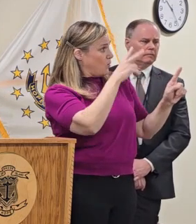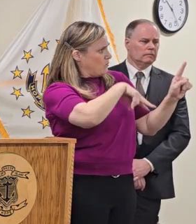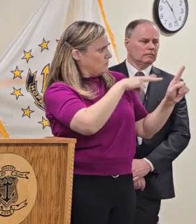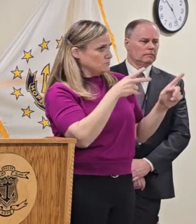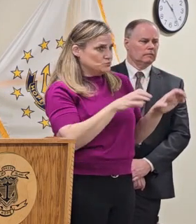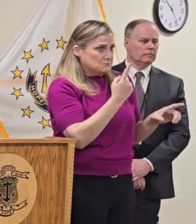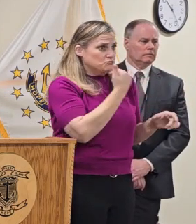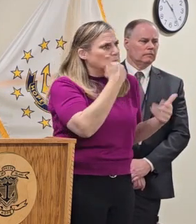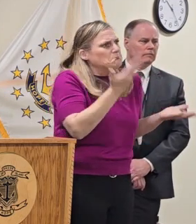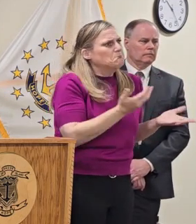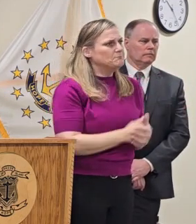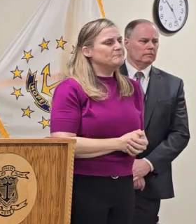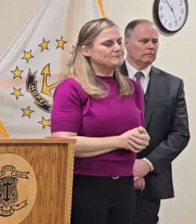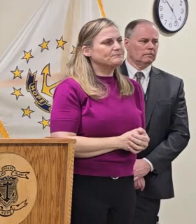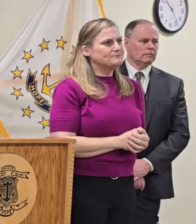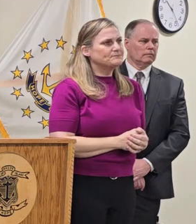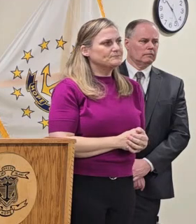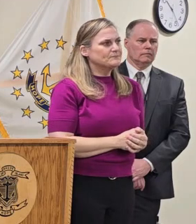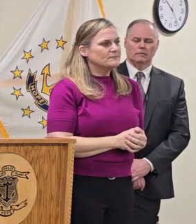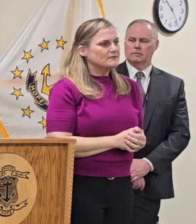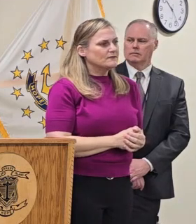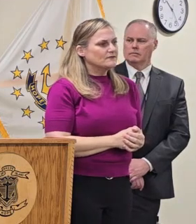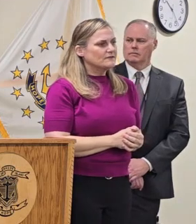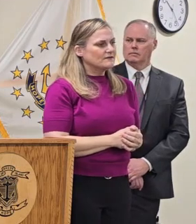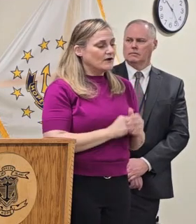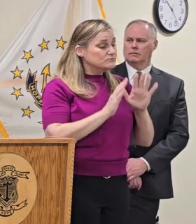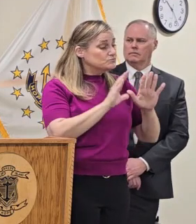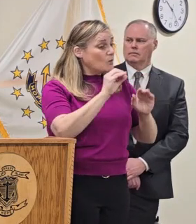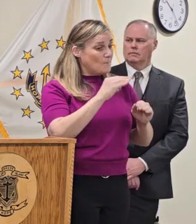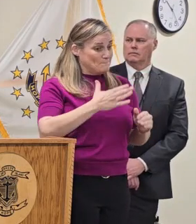this. But if we're going to prepare a lawsuit,